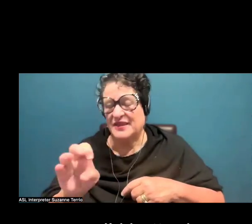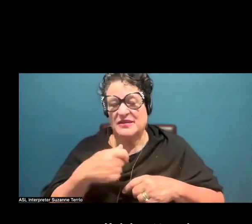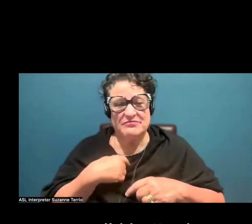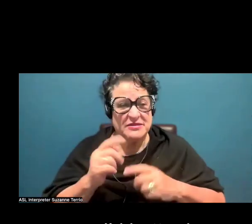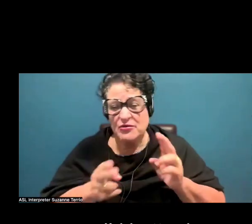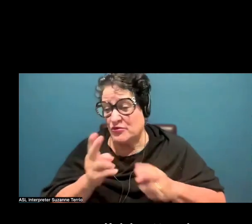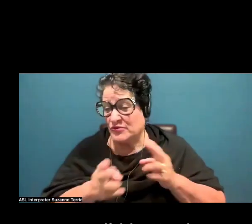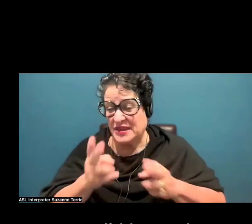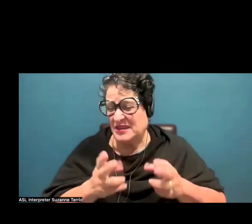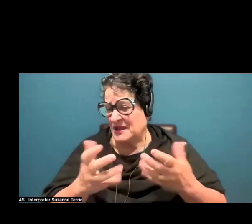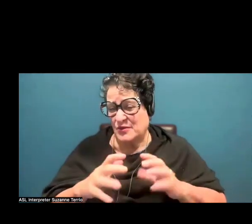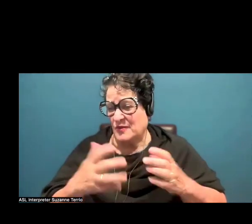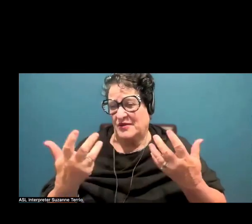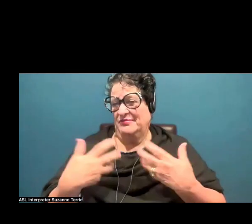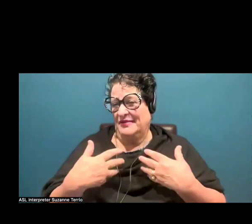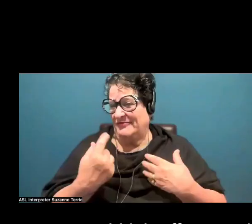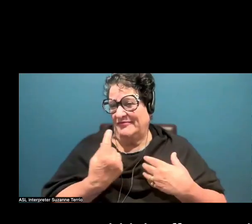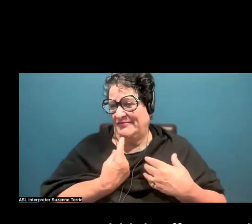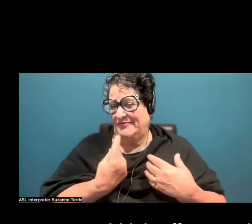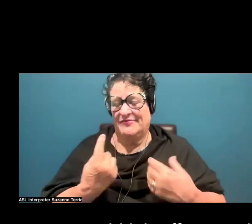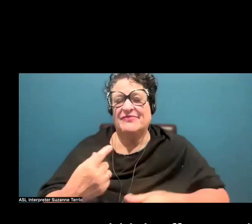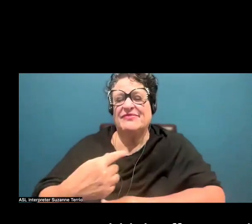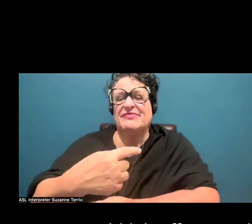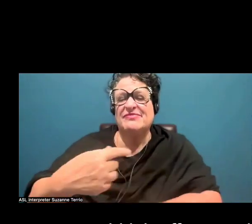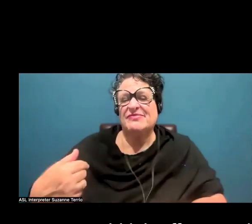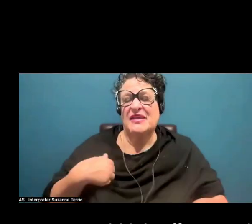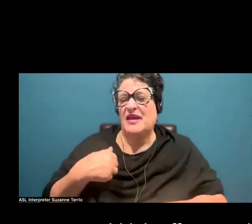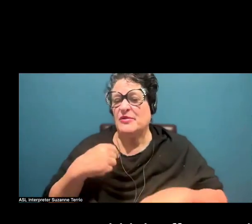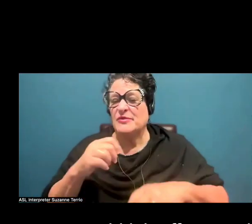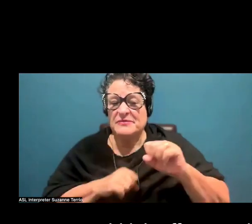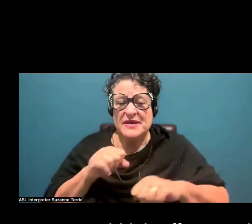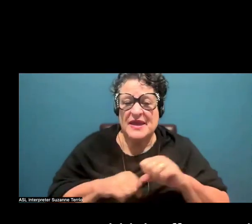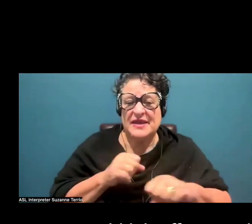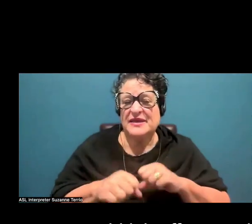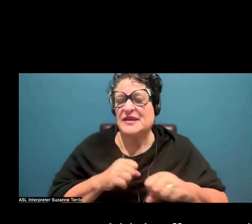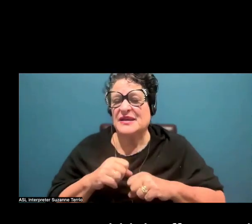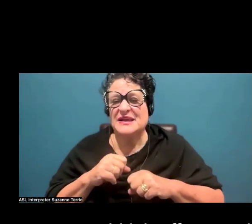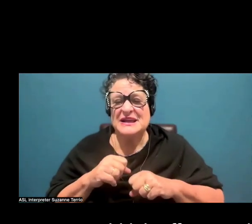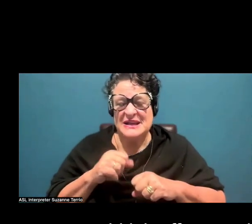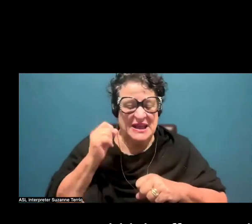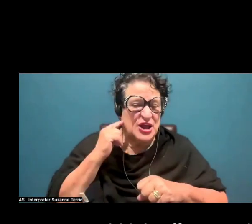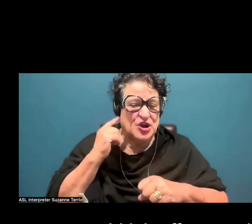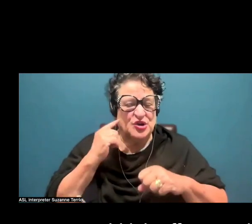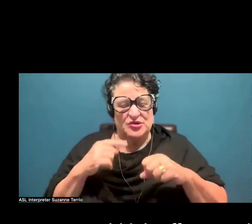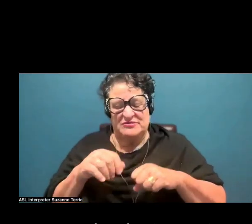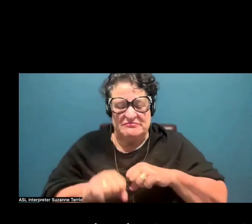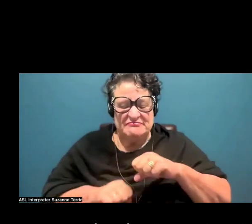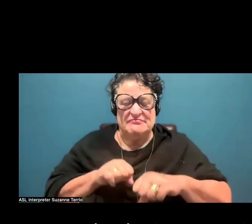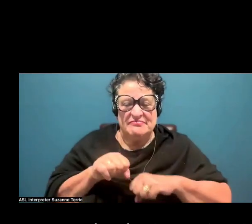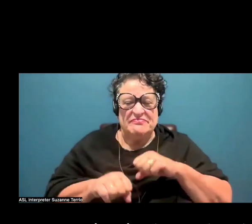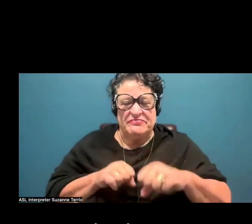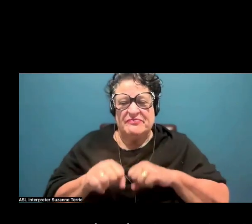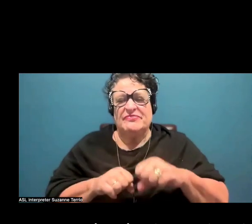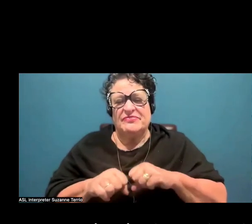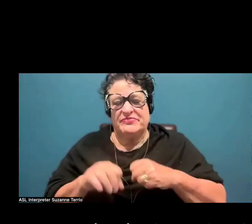I'll be one of the last to arrive. I kick off on my bike, listen to the crunch of grit under the tires, glance back at